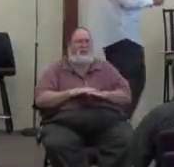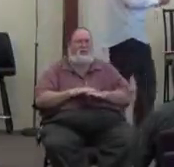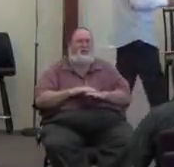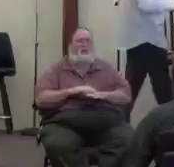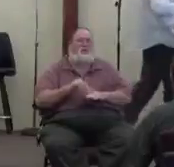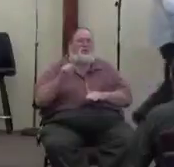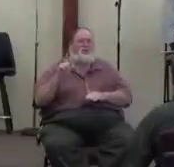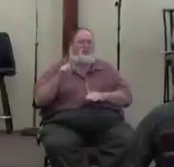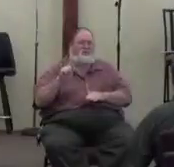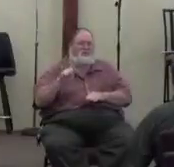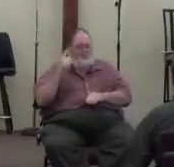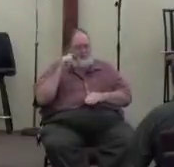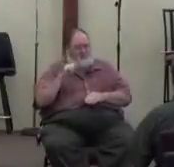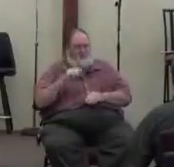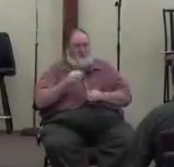have.